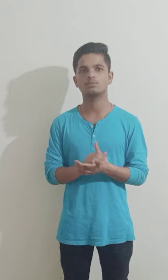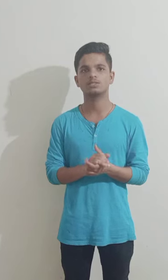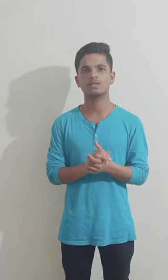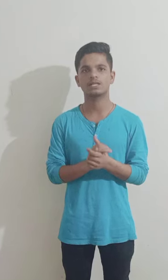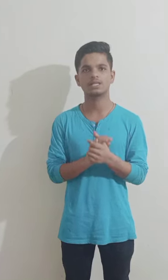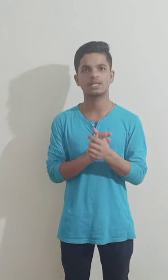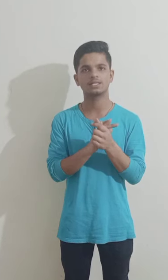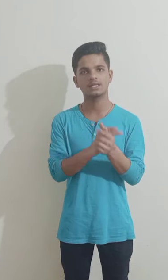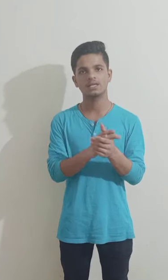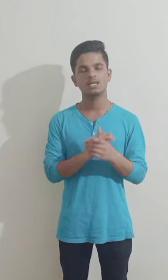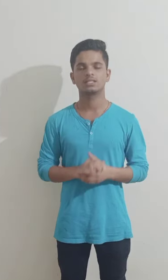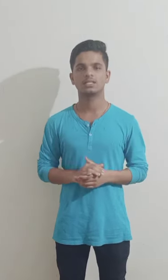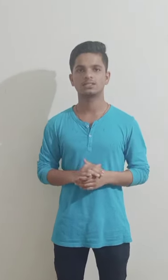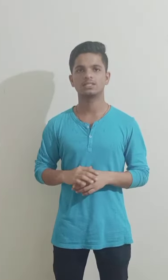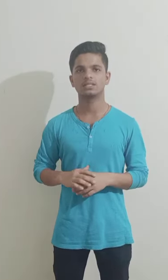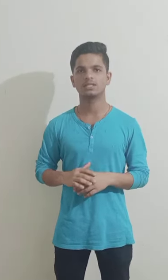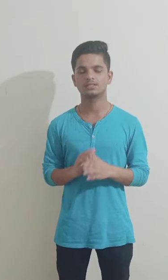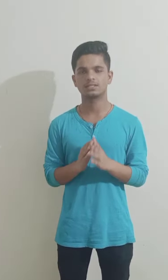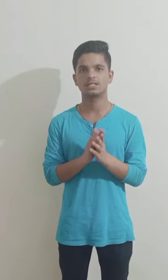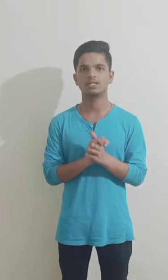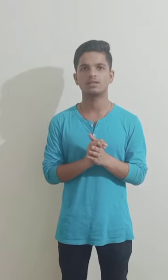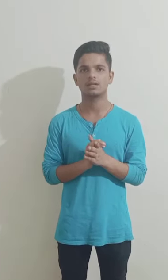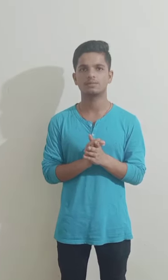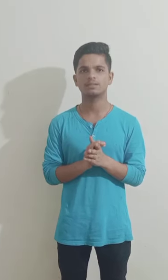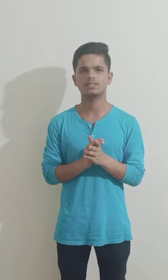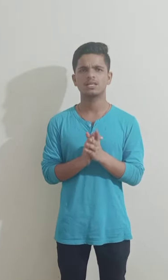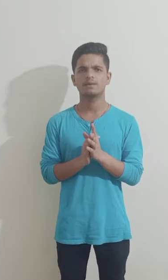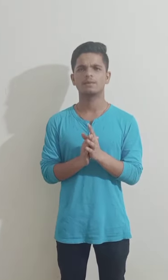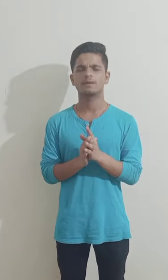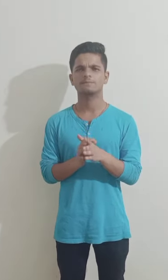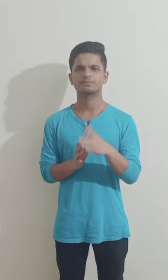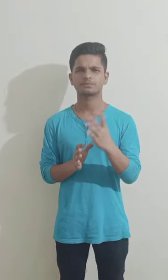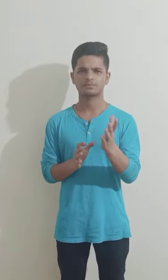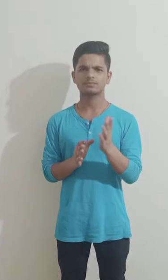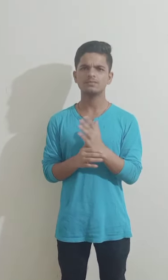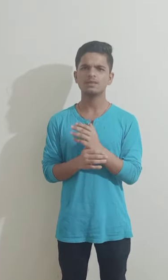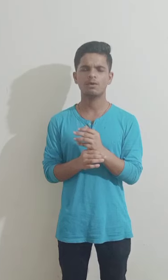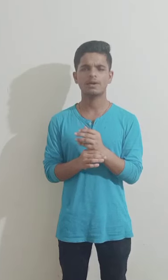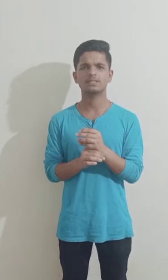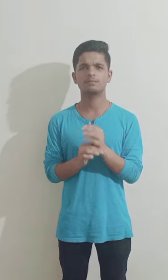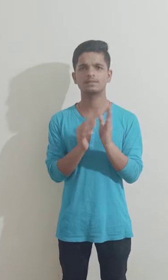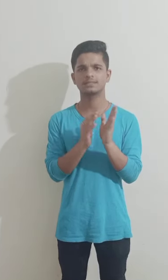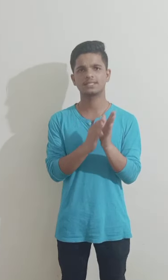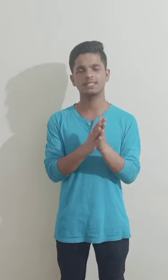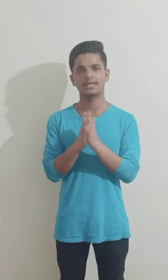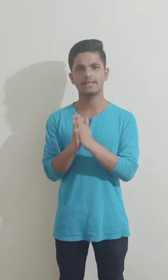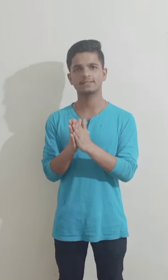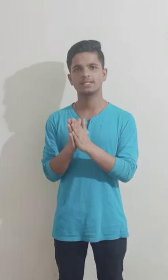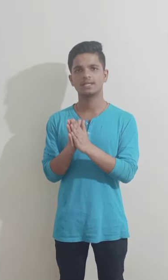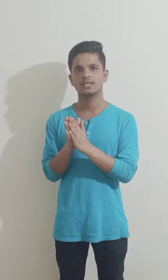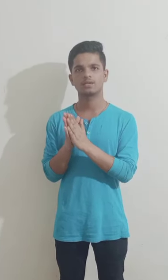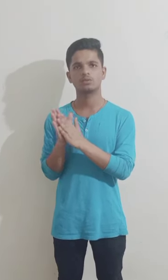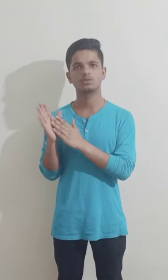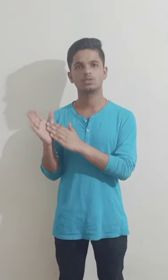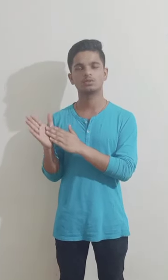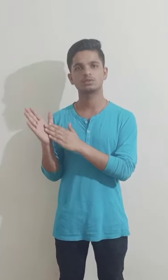we can create the string string Java string for example string s equal to new string